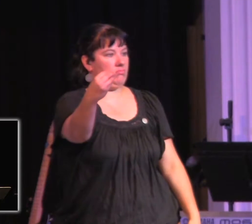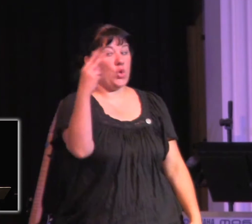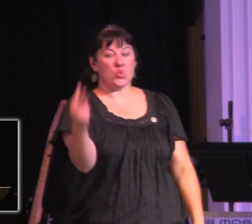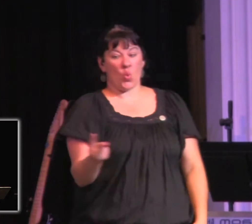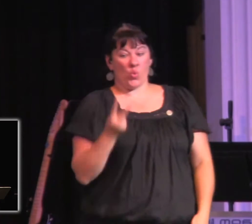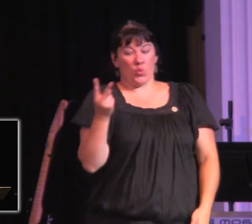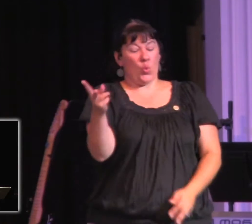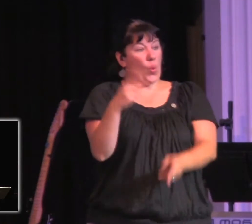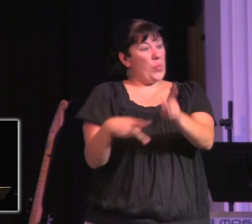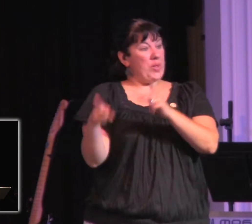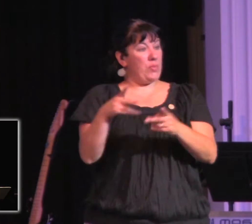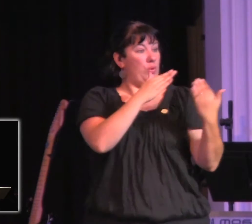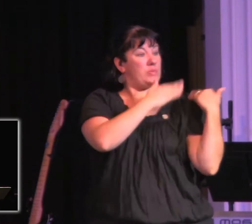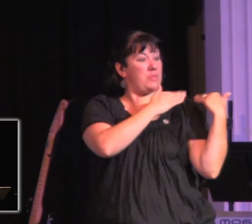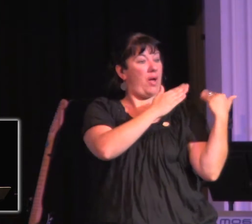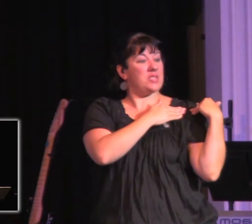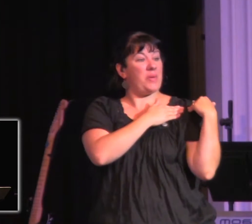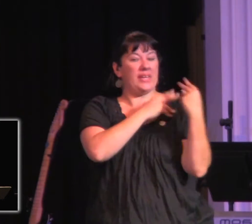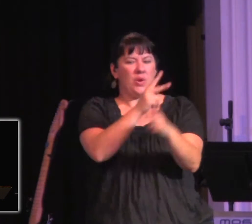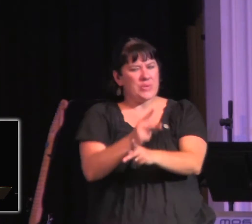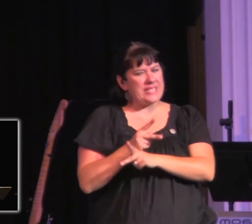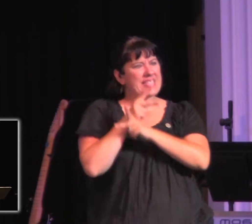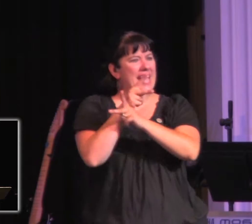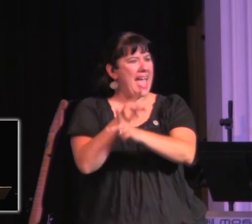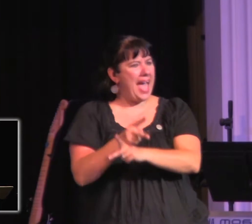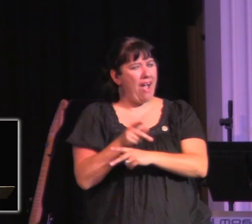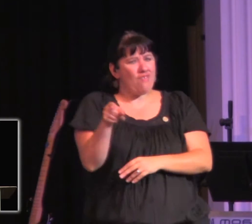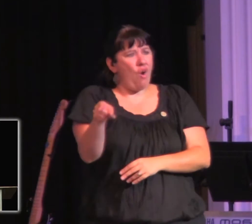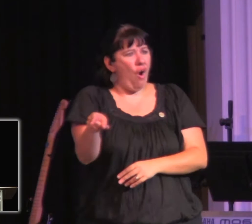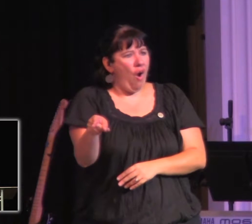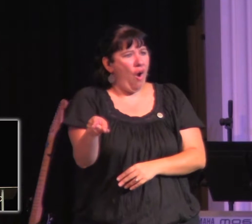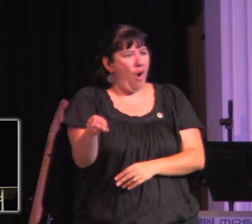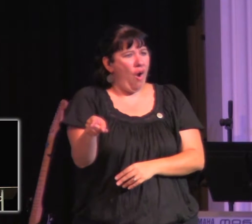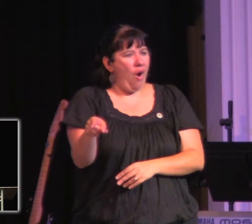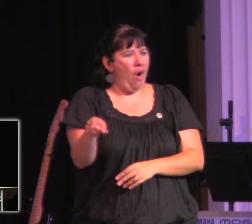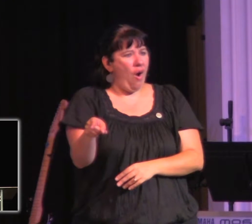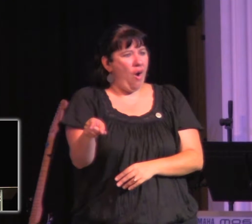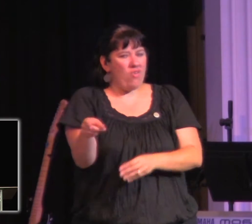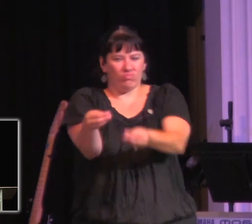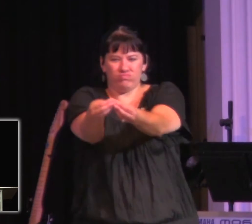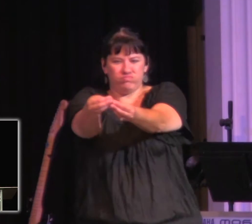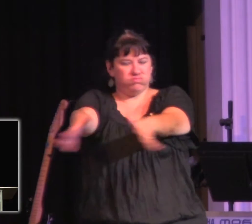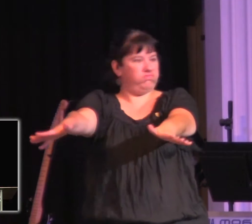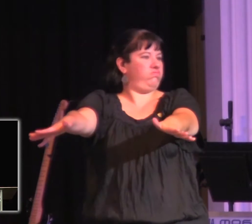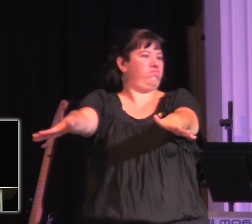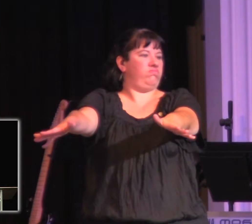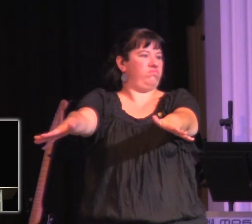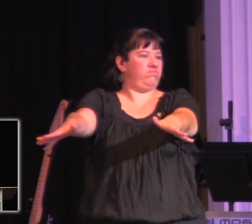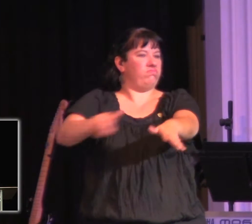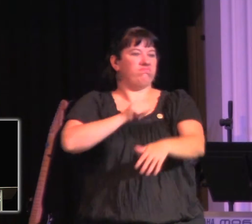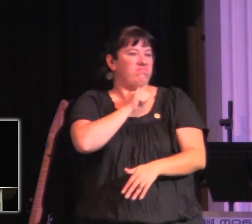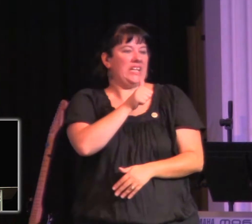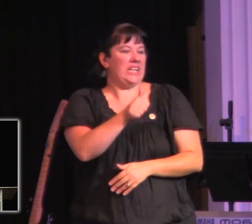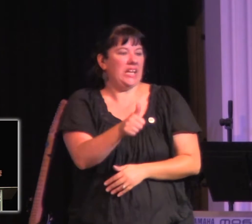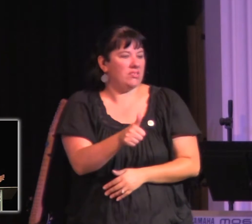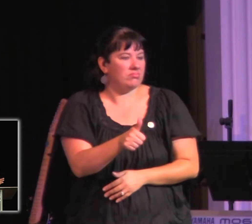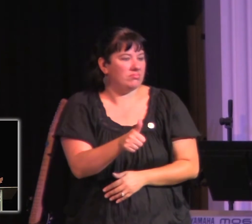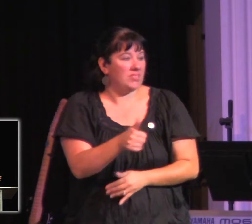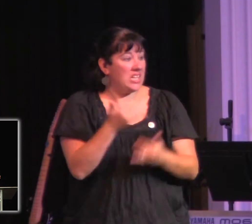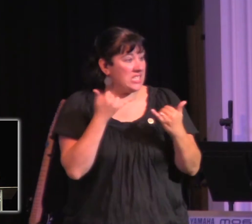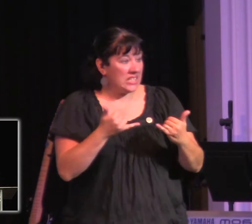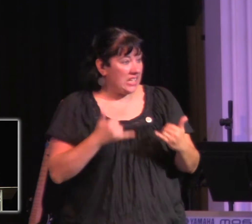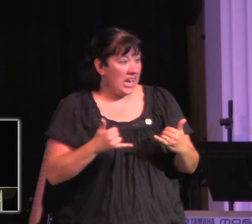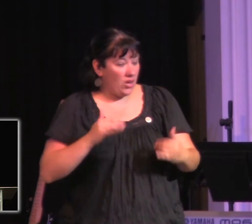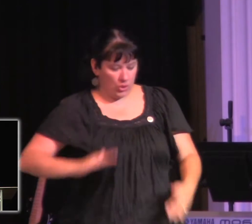life. Wow. And so now here she is trying to put the pieces together as an adult, trying to keep her